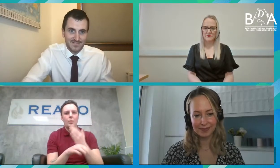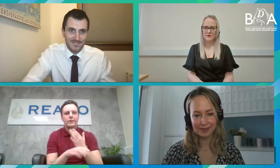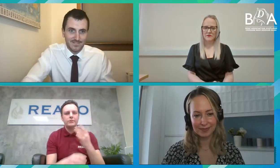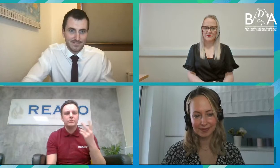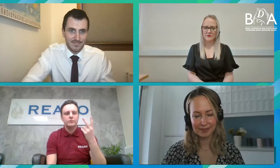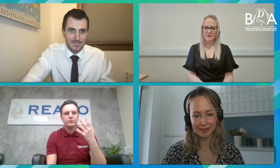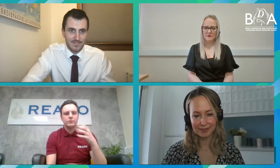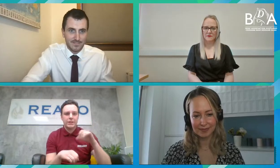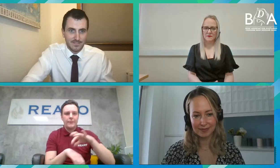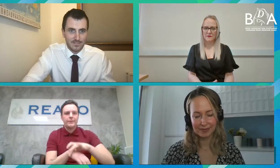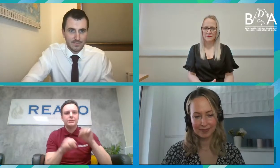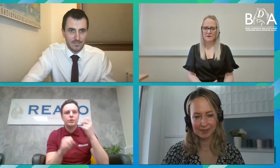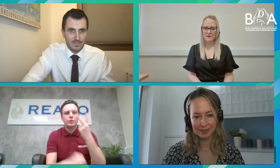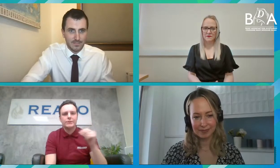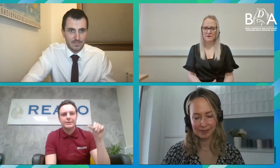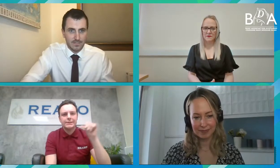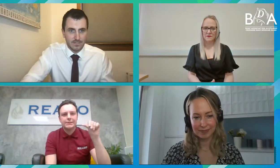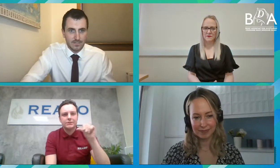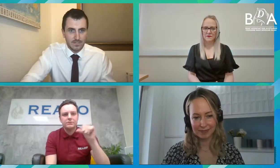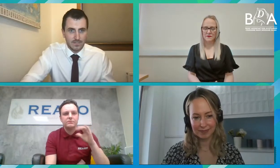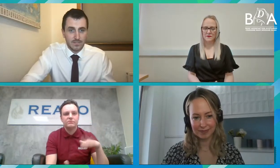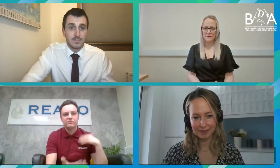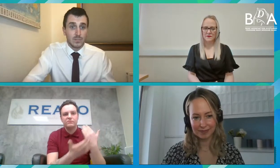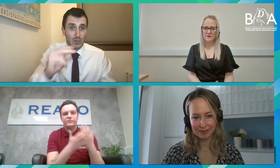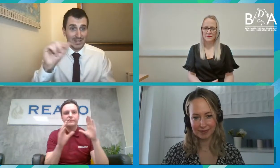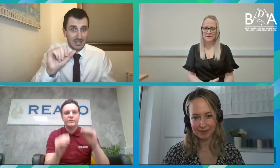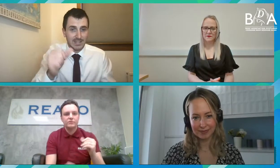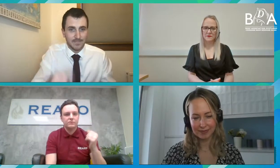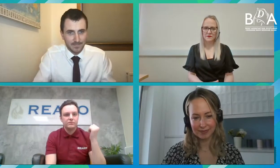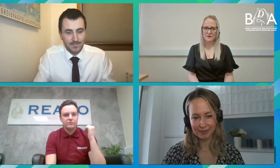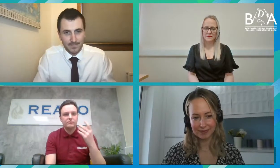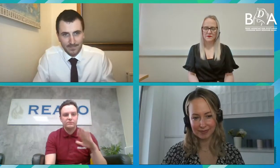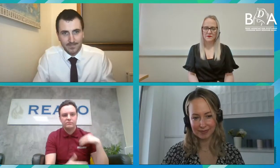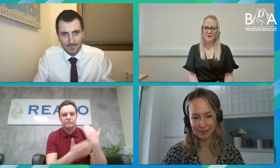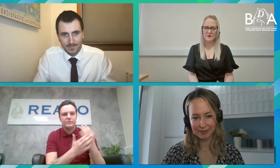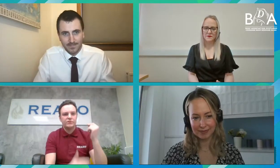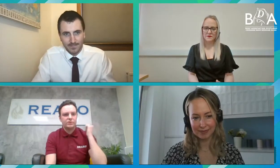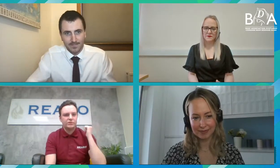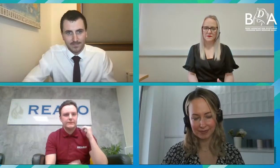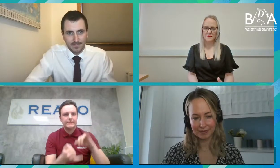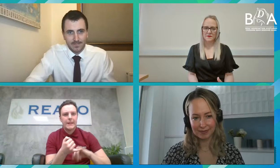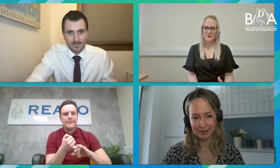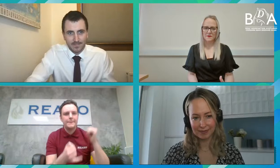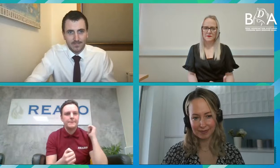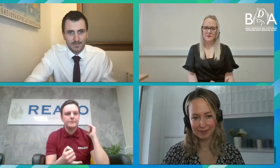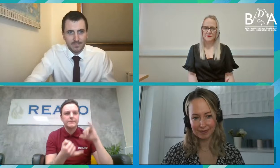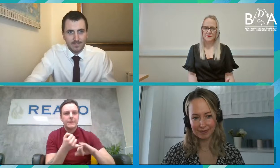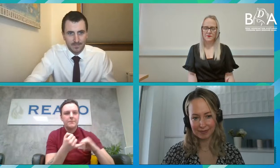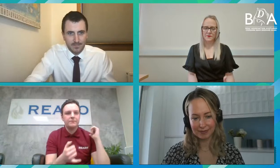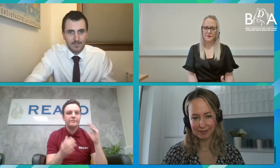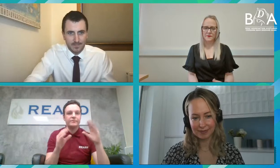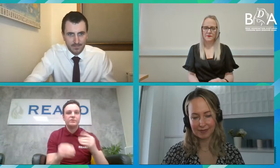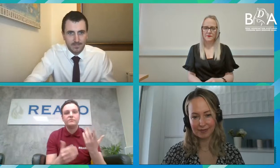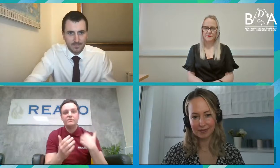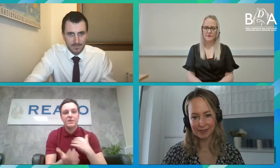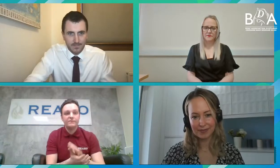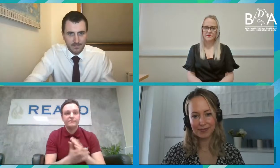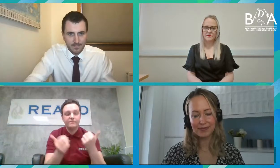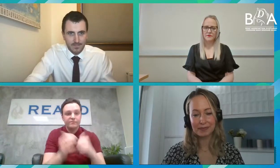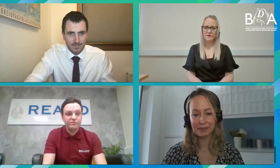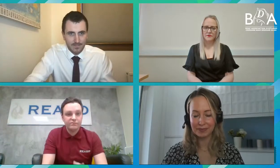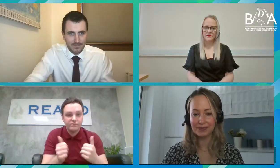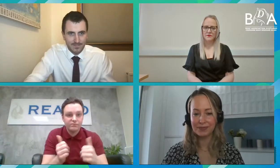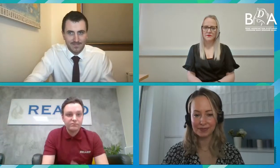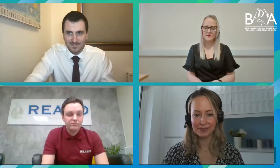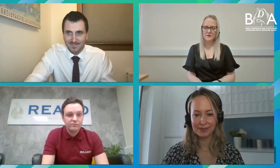very recently. I started working in the programme in 2016 and just finished in 2020 of September